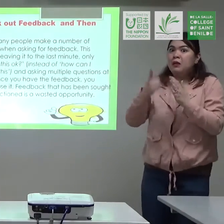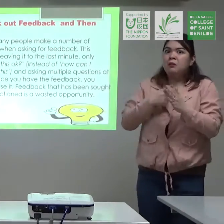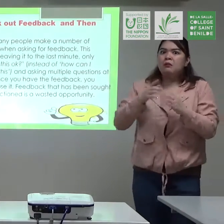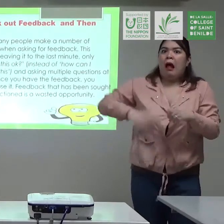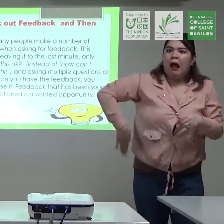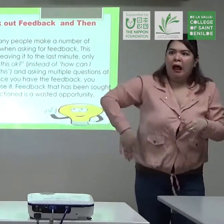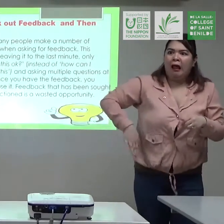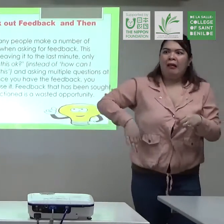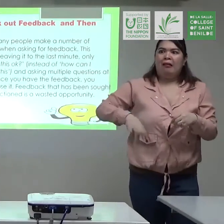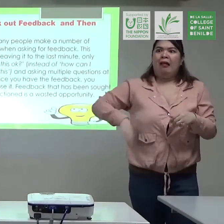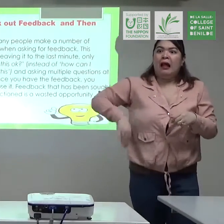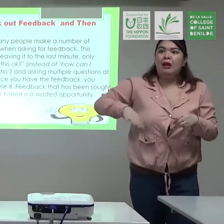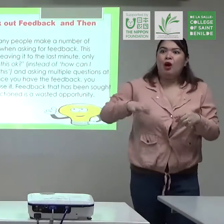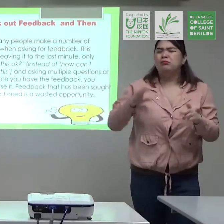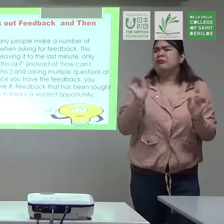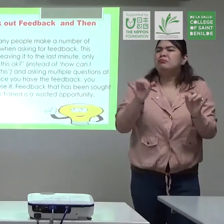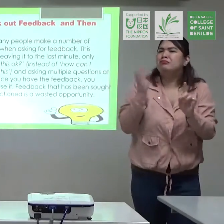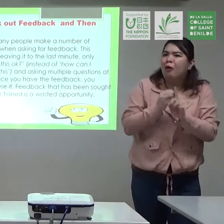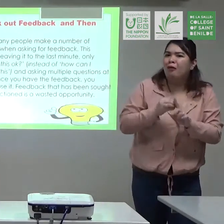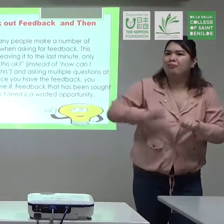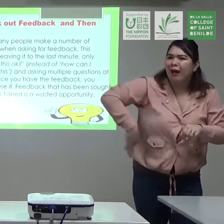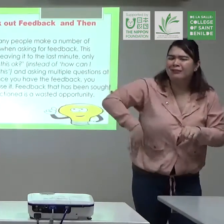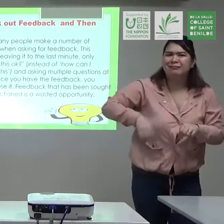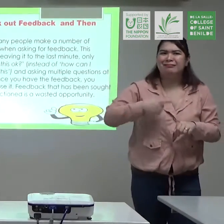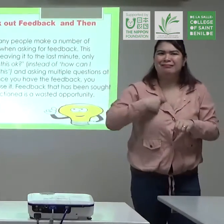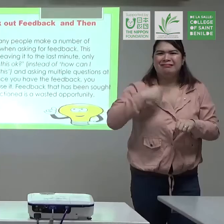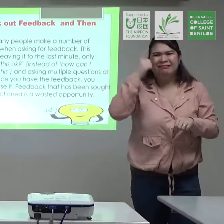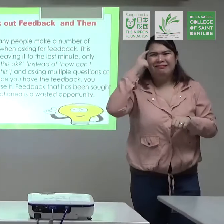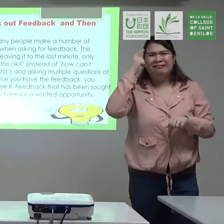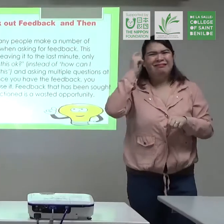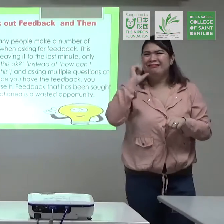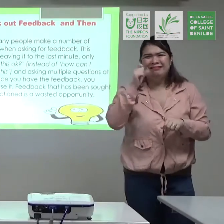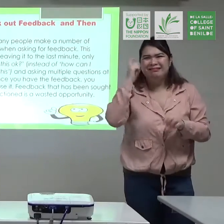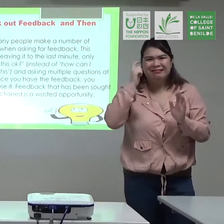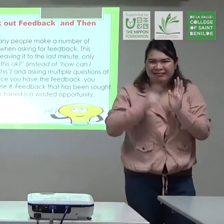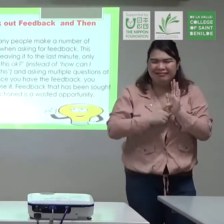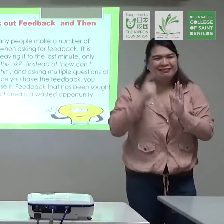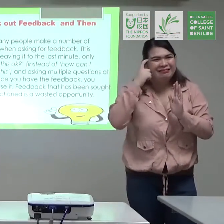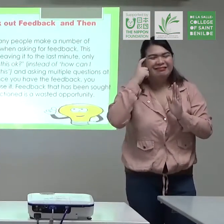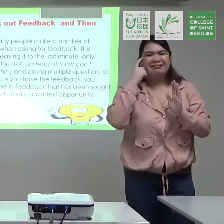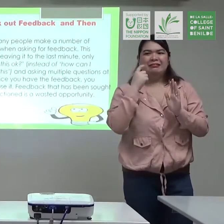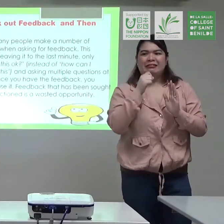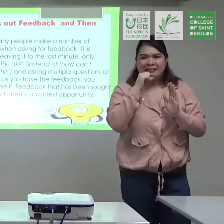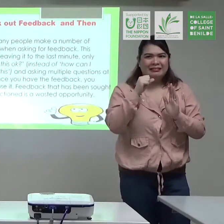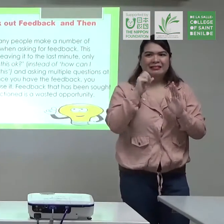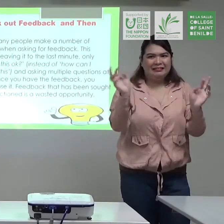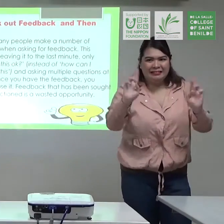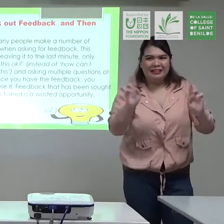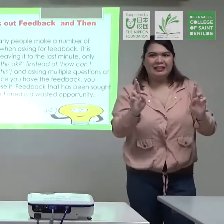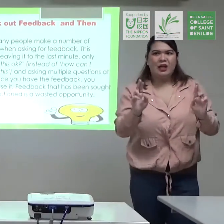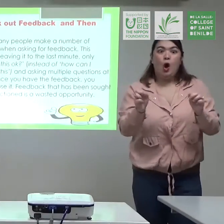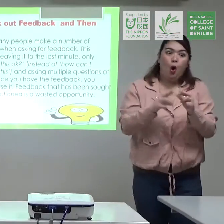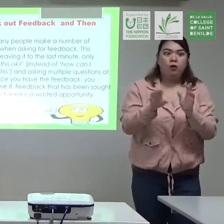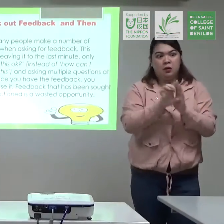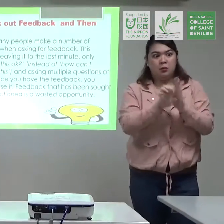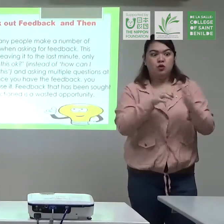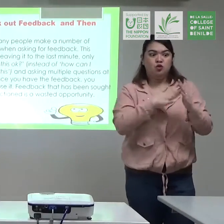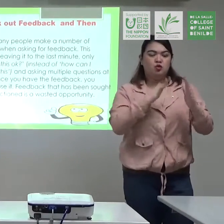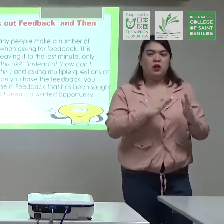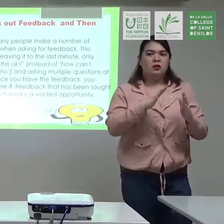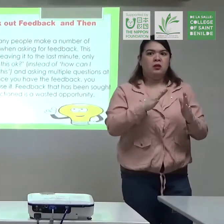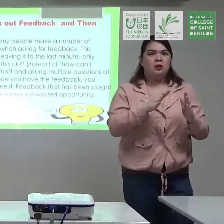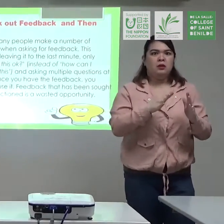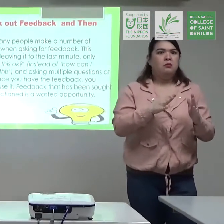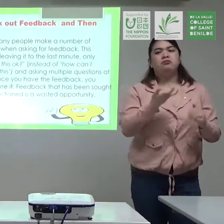asking, is this okay? Especially sometimes if the student is overly confident. Alam ko na